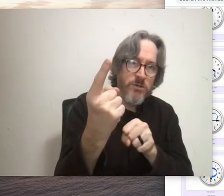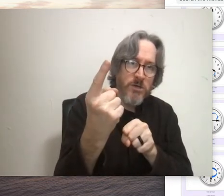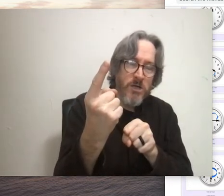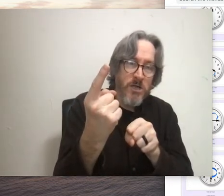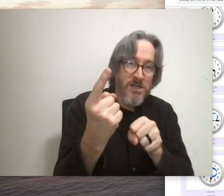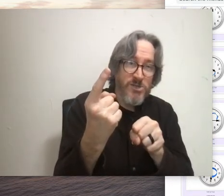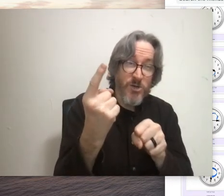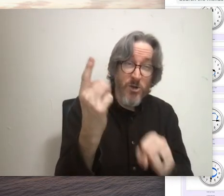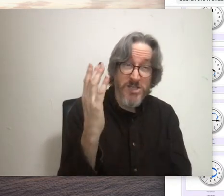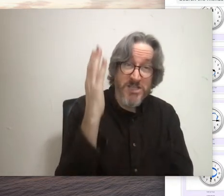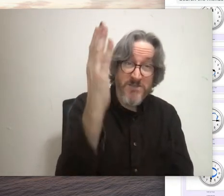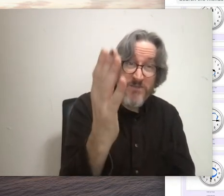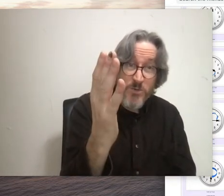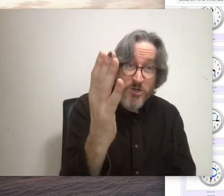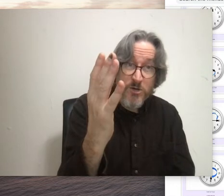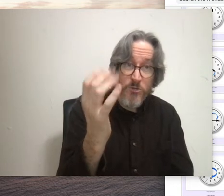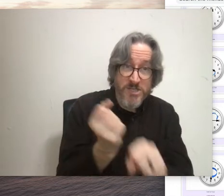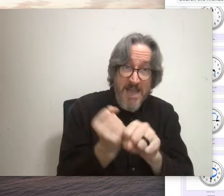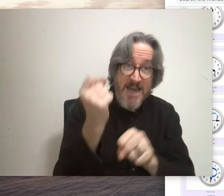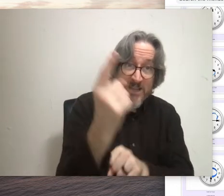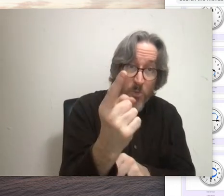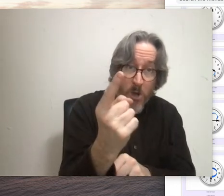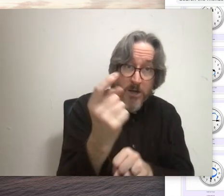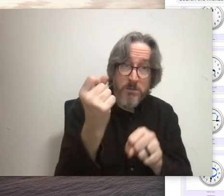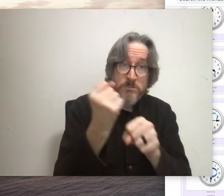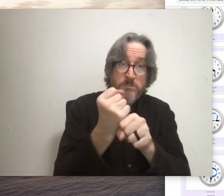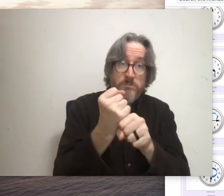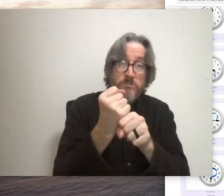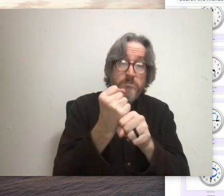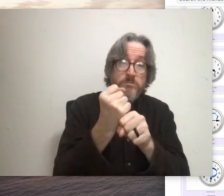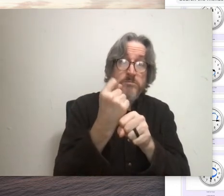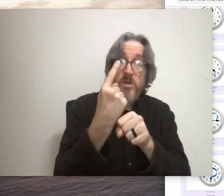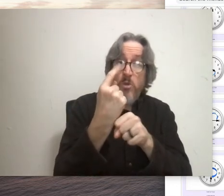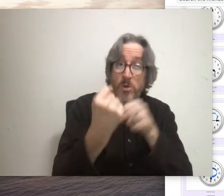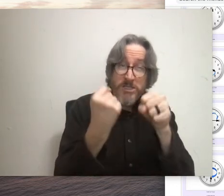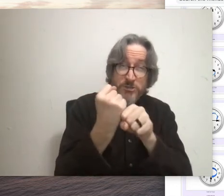future. So notice it's future, we're just adding in the one.